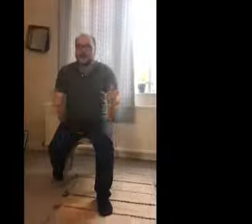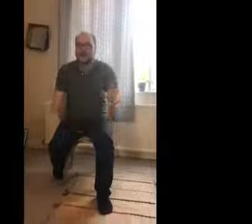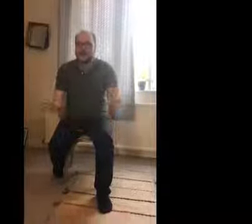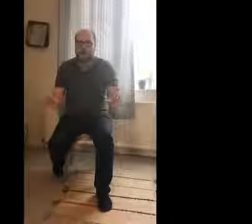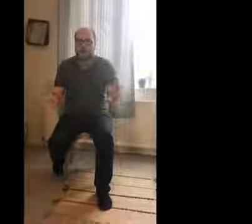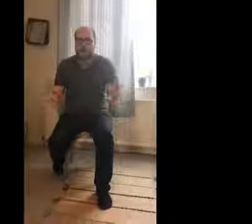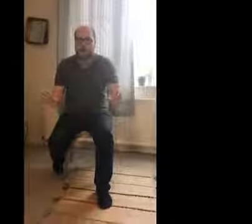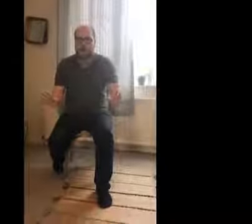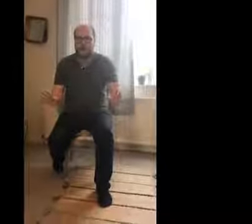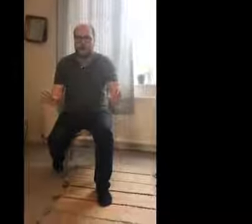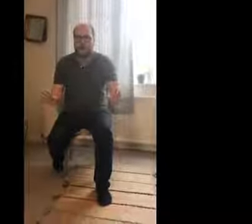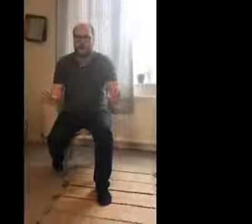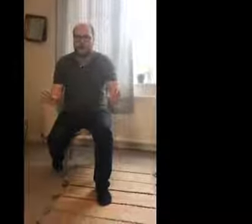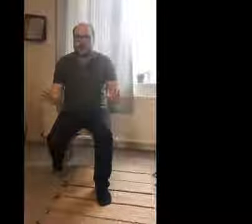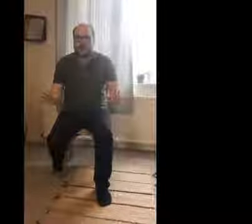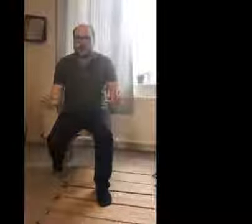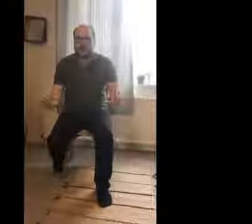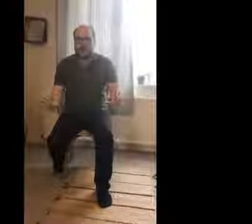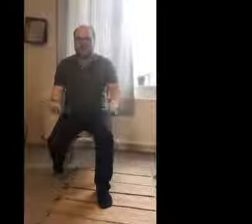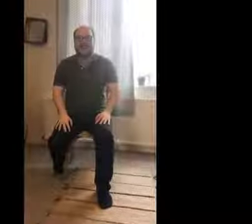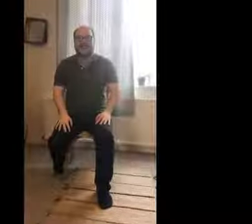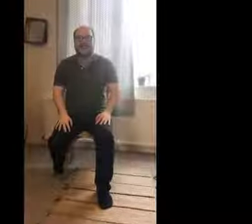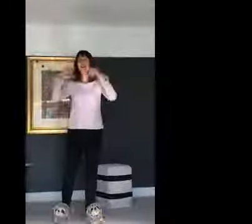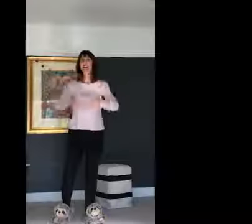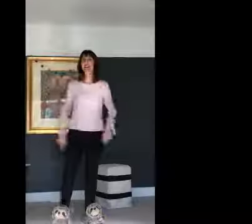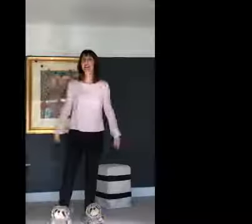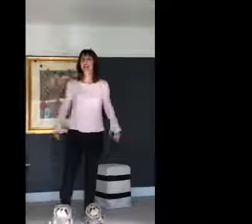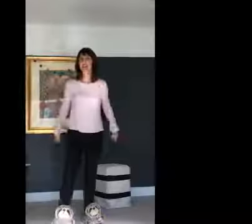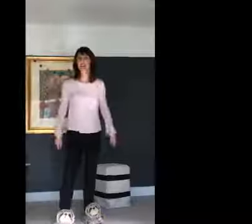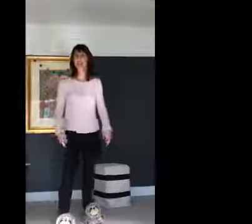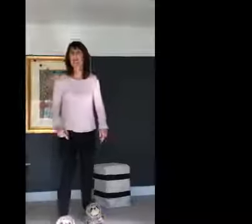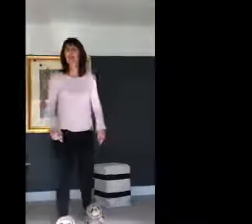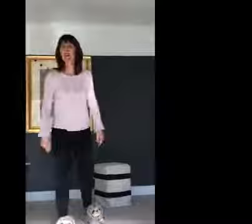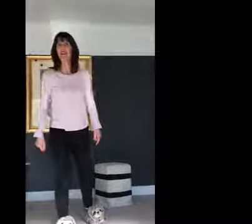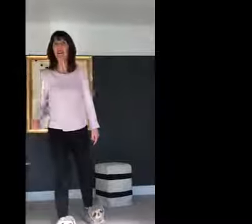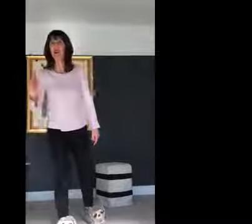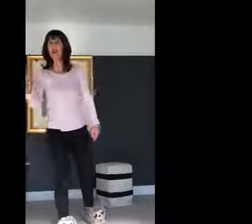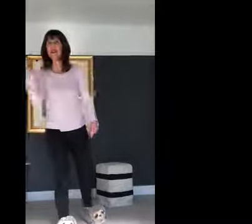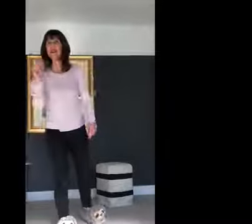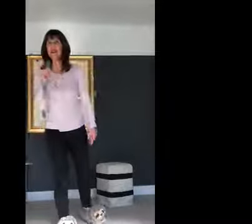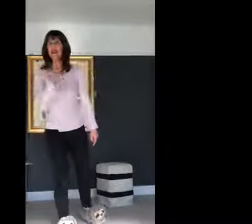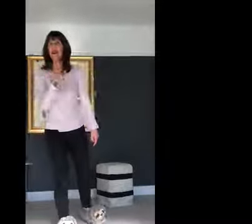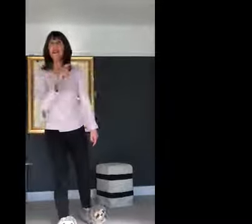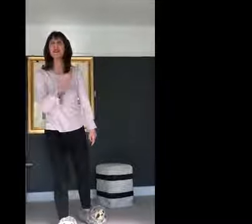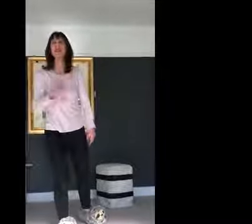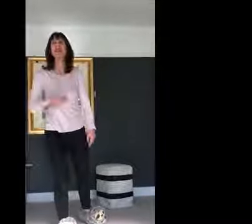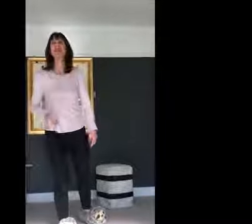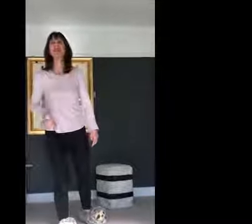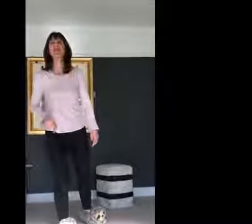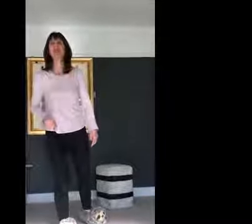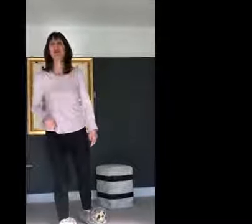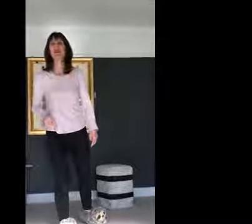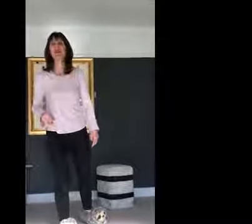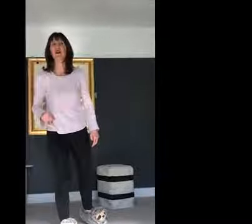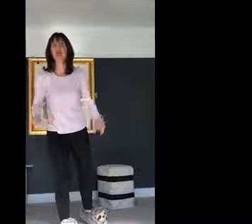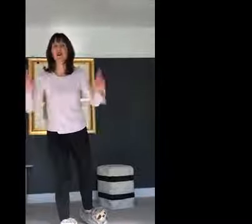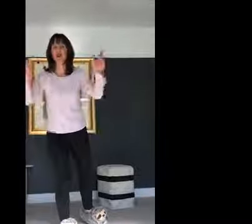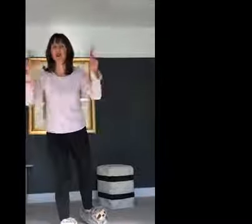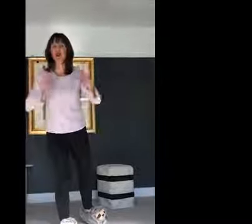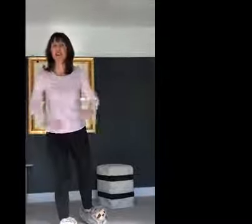don't share this. Thank you. Guys that come down to the libraries regularly, you already know that this one is my favourite rhyme, so join